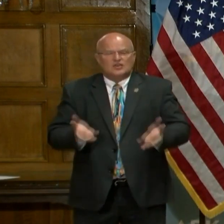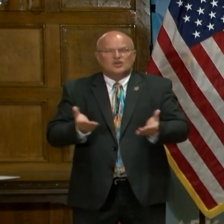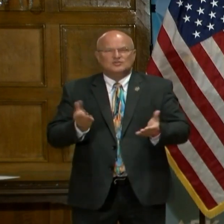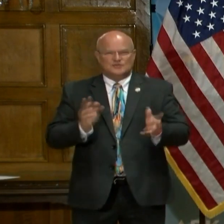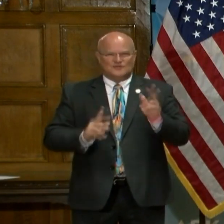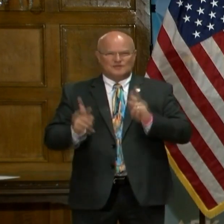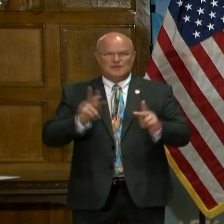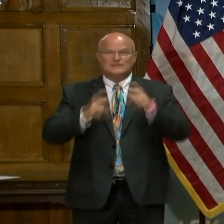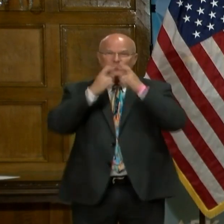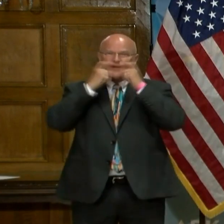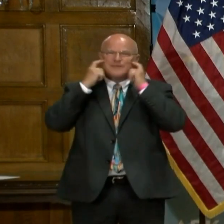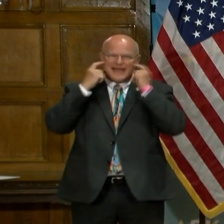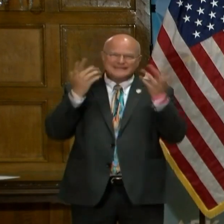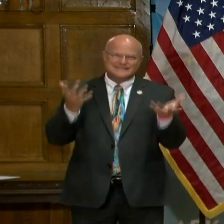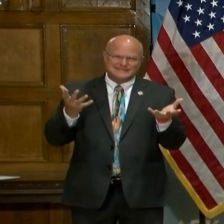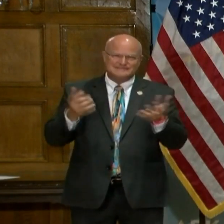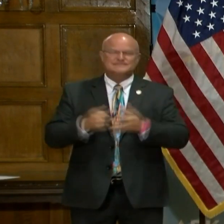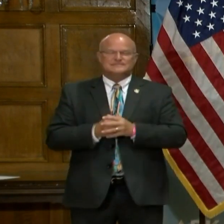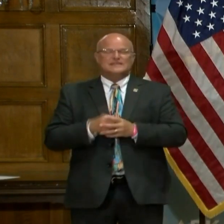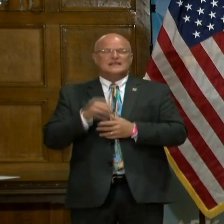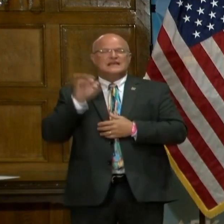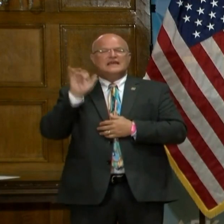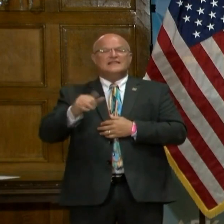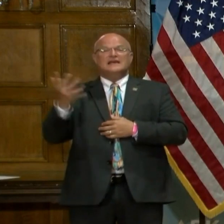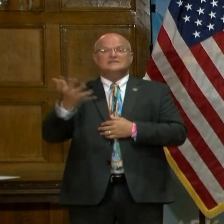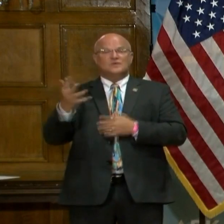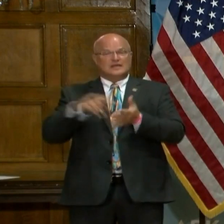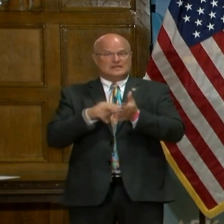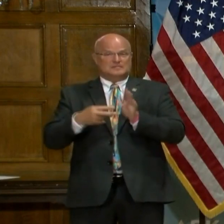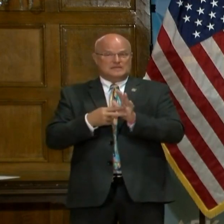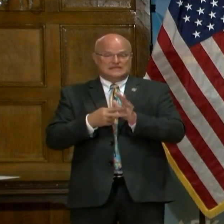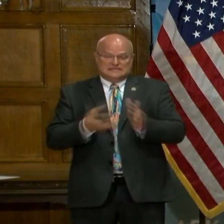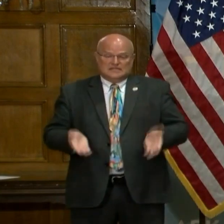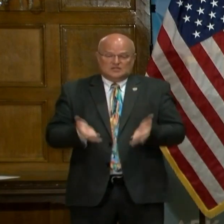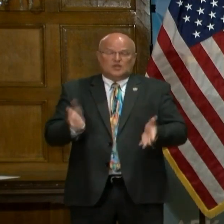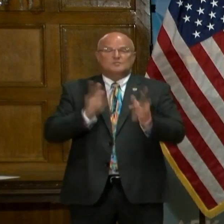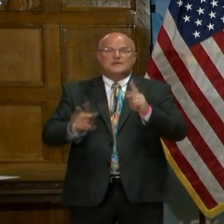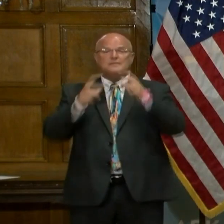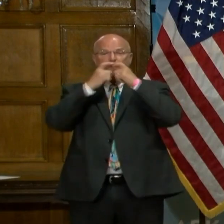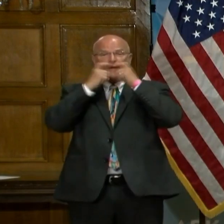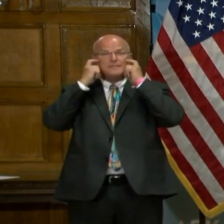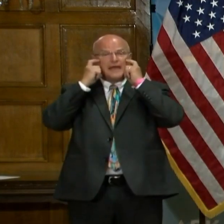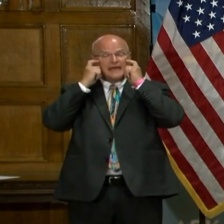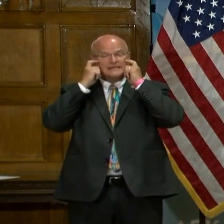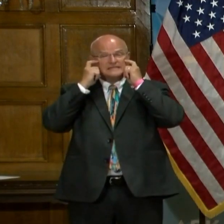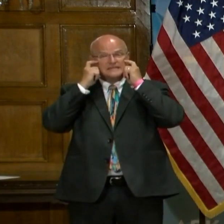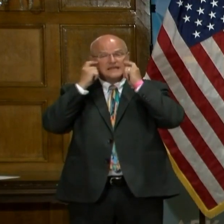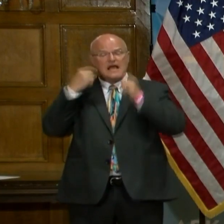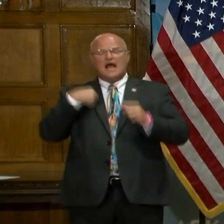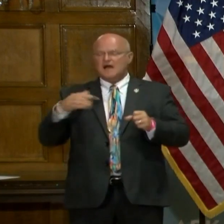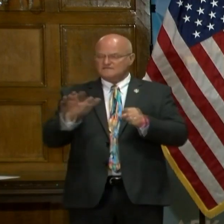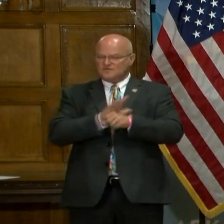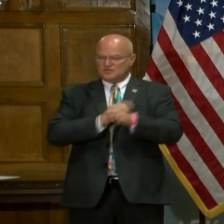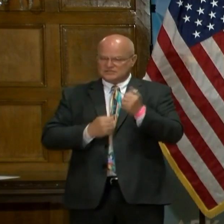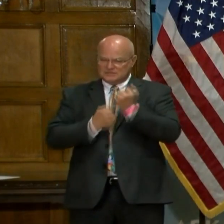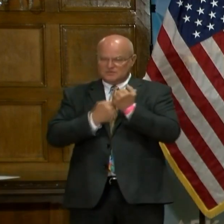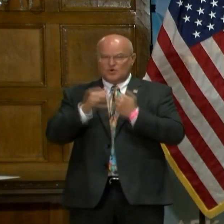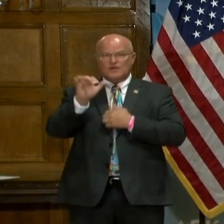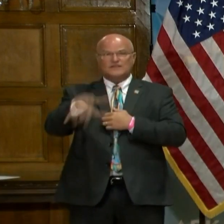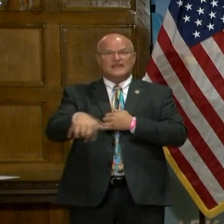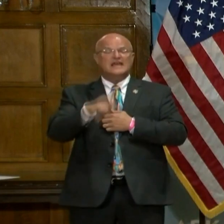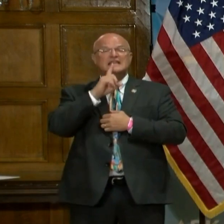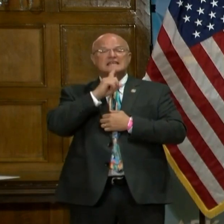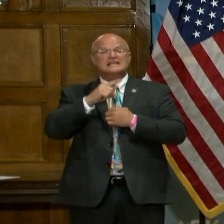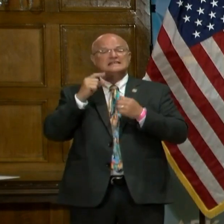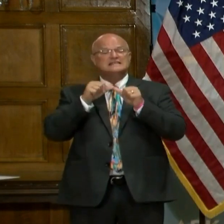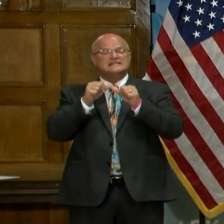for people to wear masks. That's what it is. It's an encouragement for people to wear masks. I fully support that, and